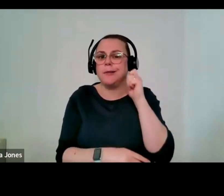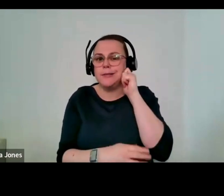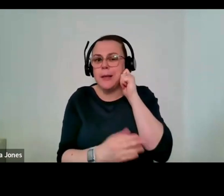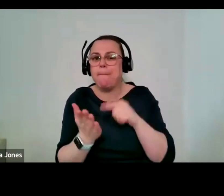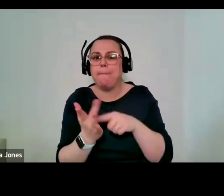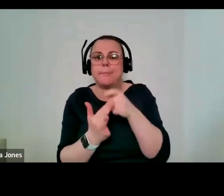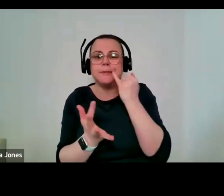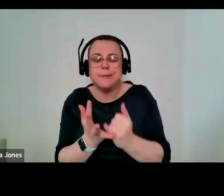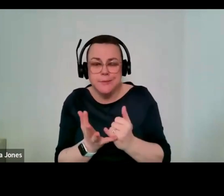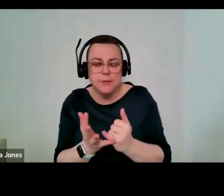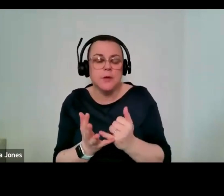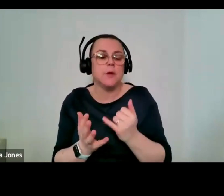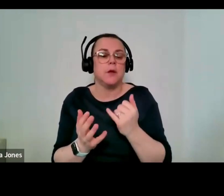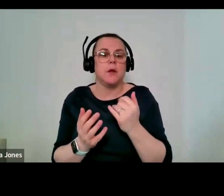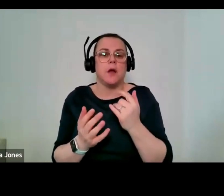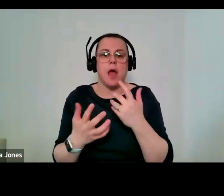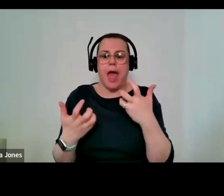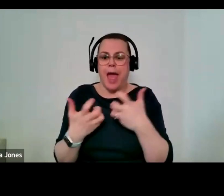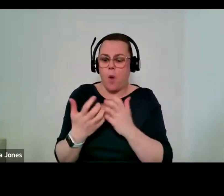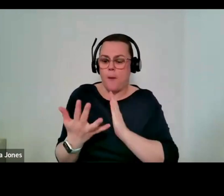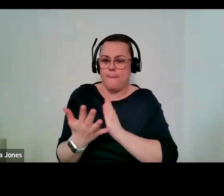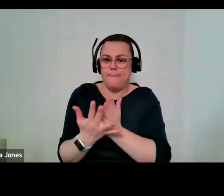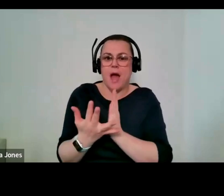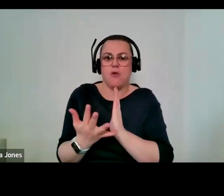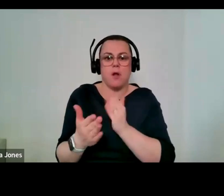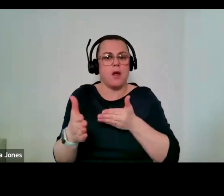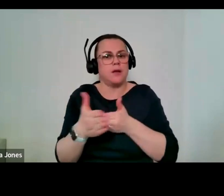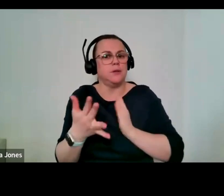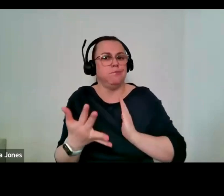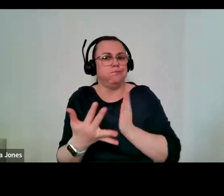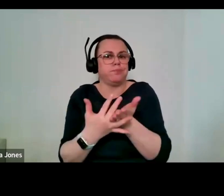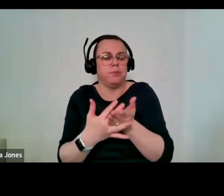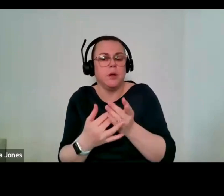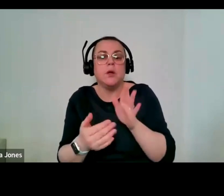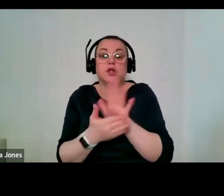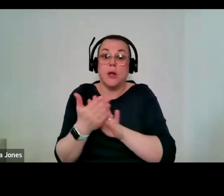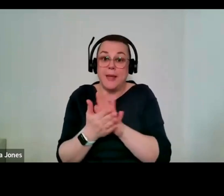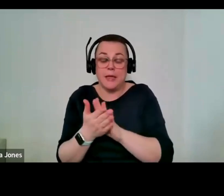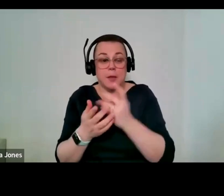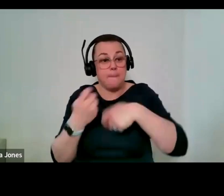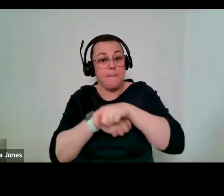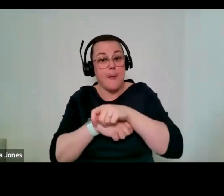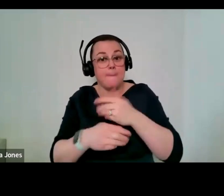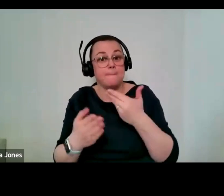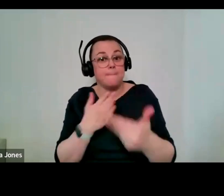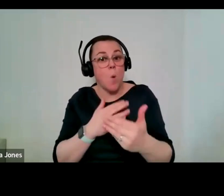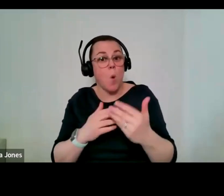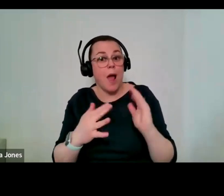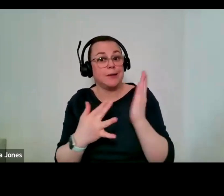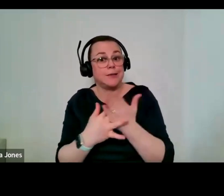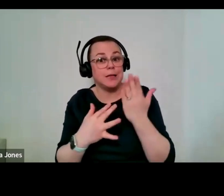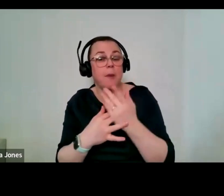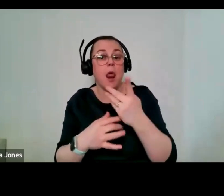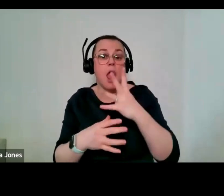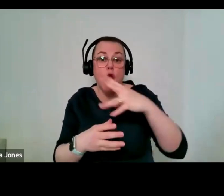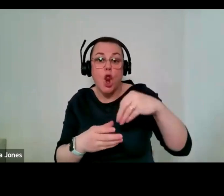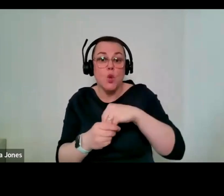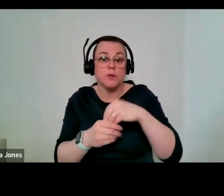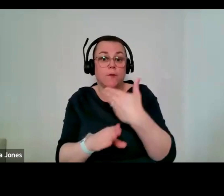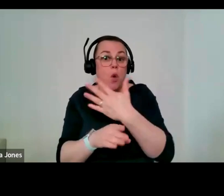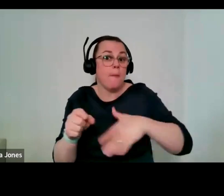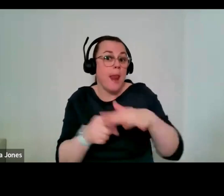around removing the barriers and also create a more accessible and inclusive workplace for people with hearing